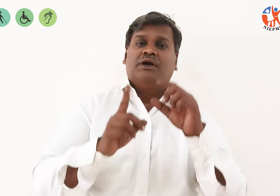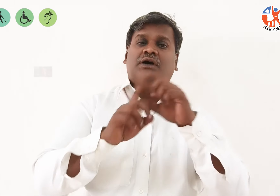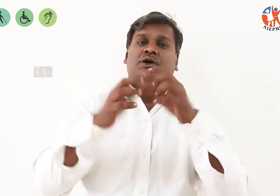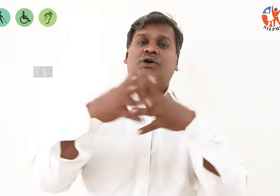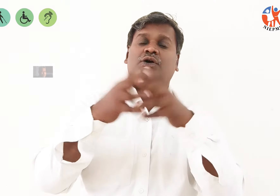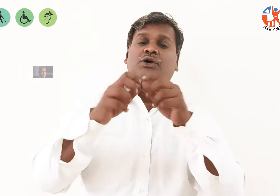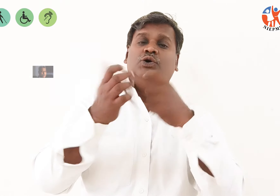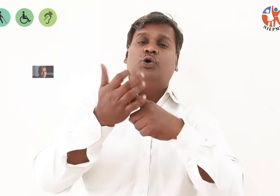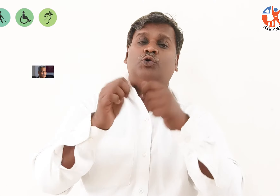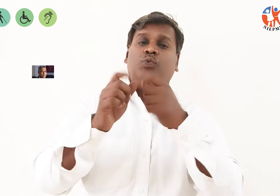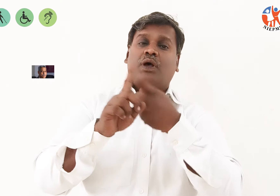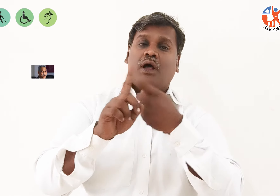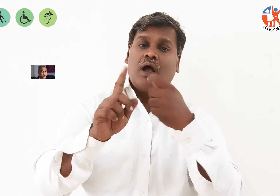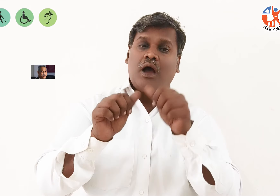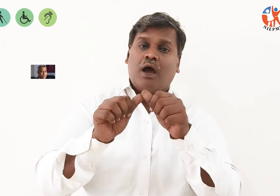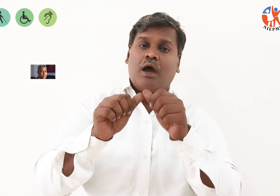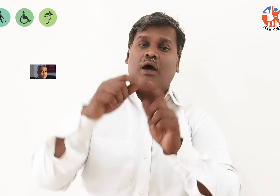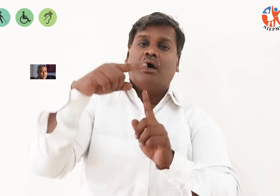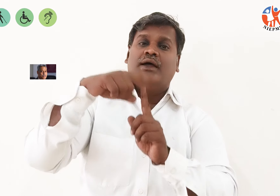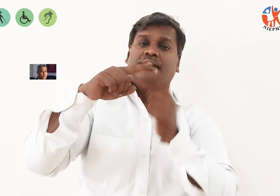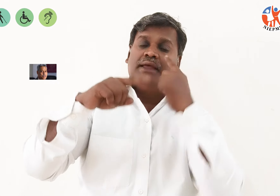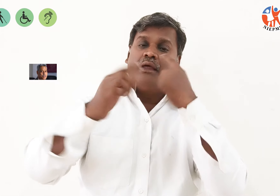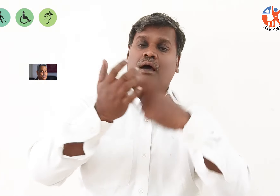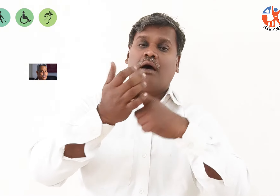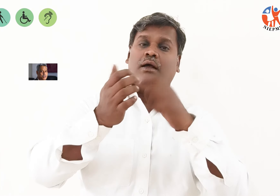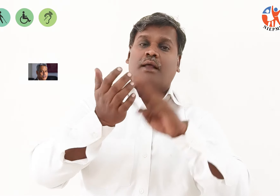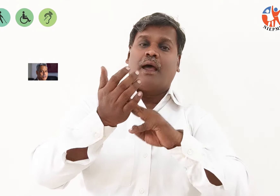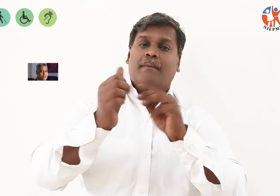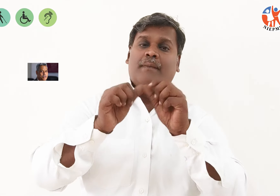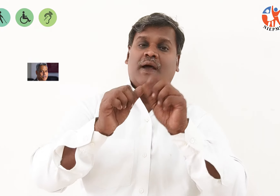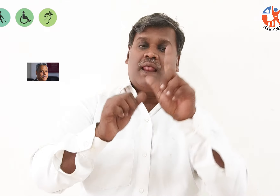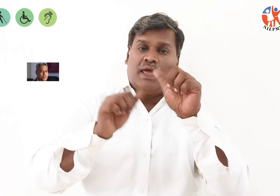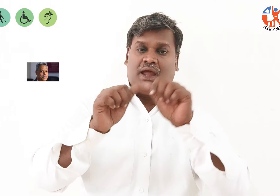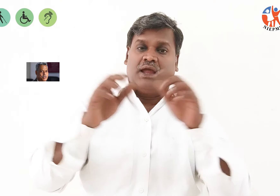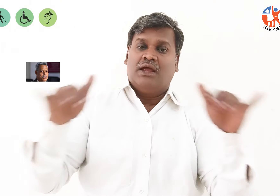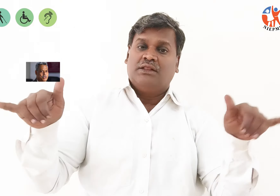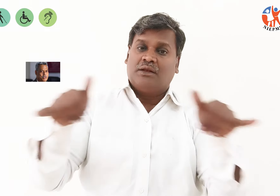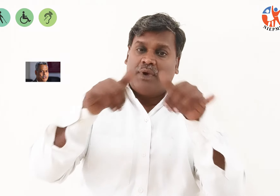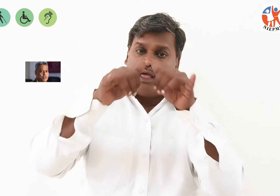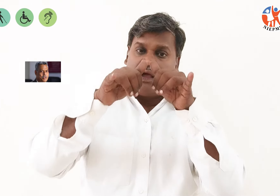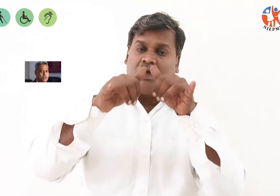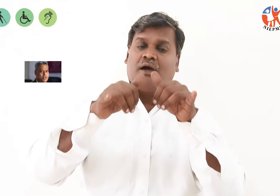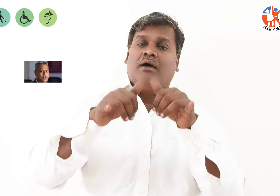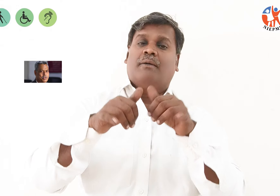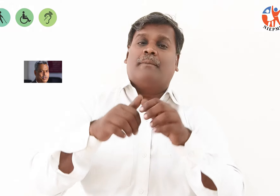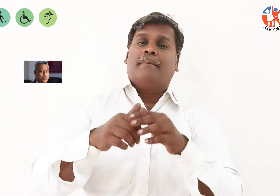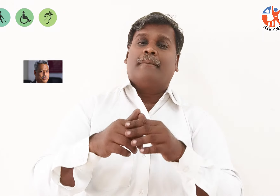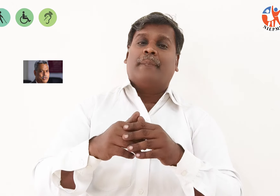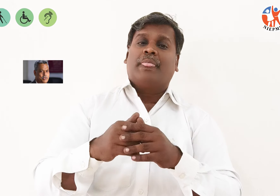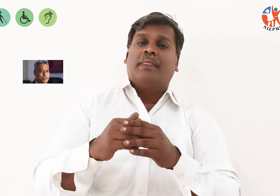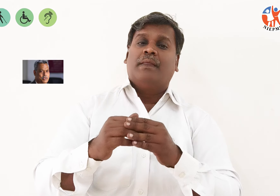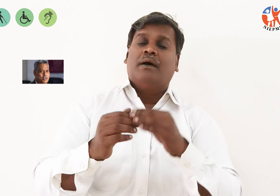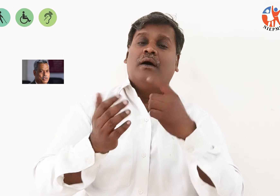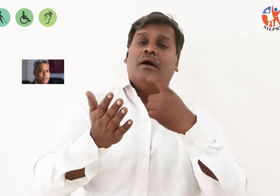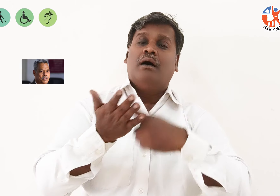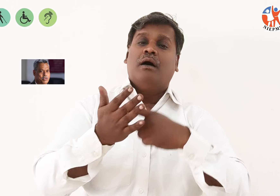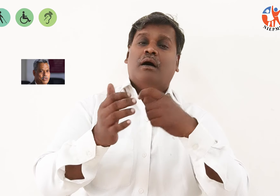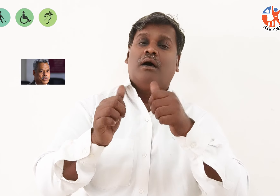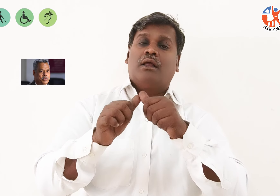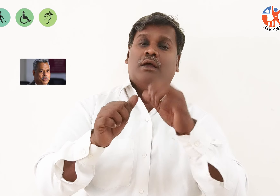Dwaraka Thirumala Rao, a 1989 batch IPS officer, is appointed as the new DGP of Andhra Pradesh in the